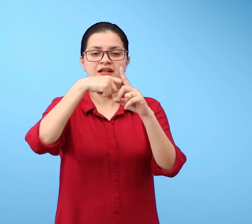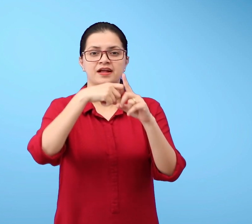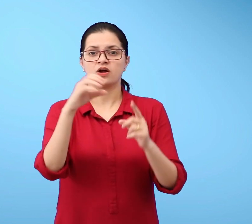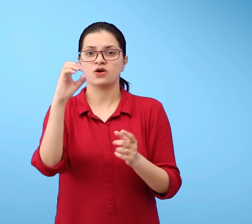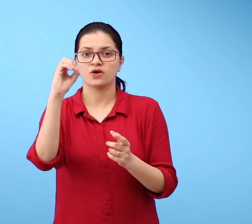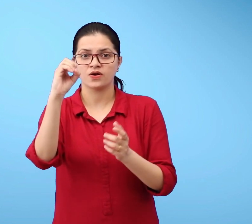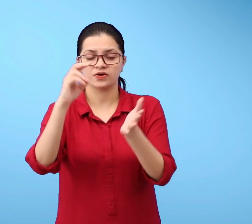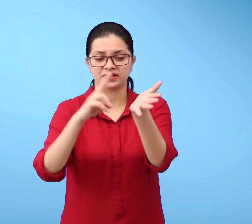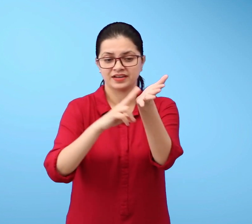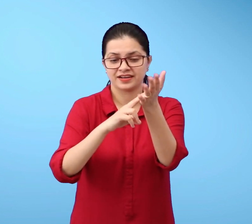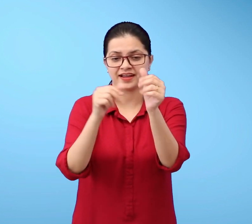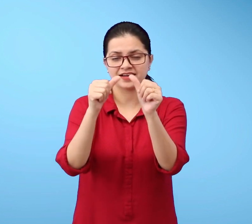Kanad,